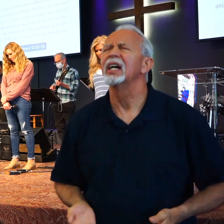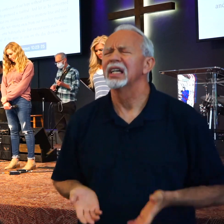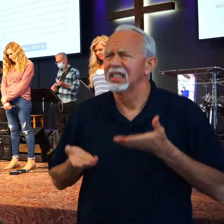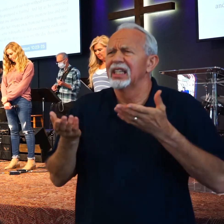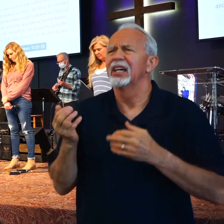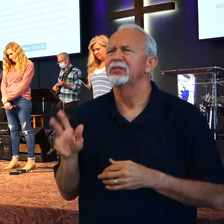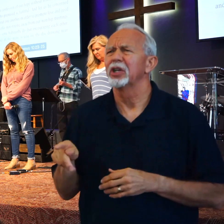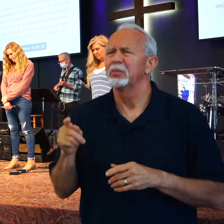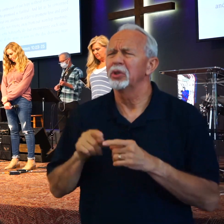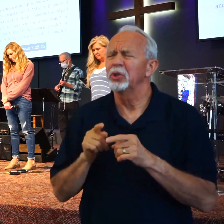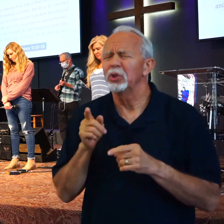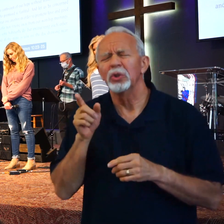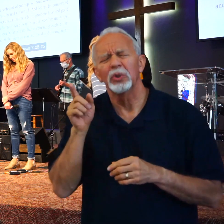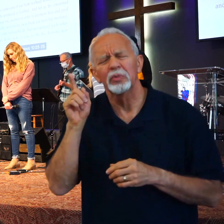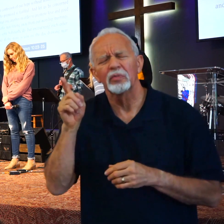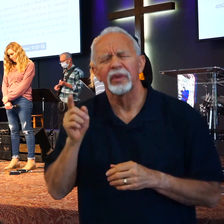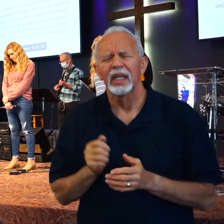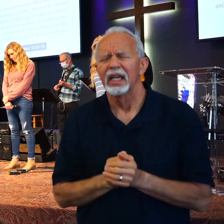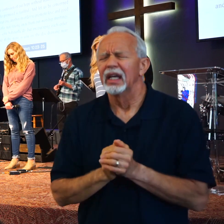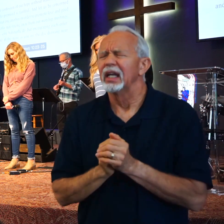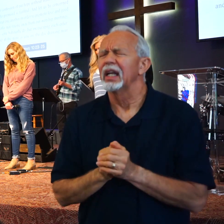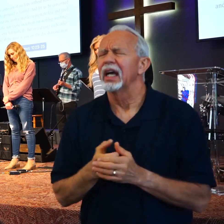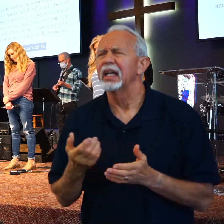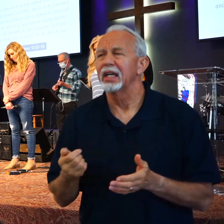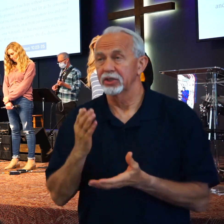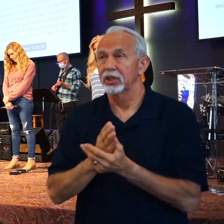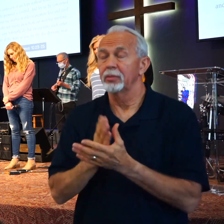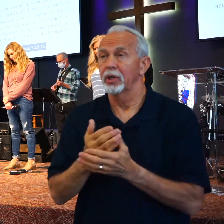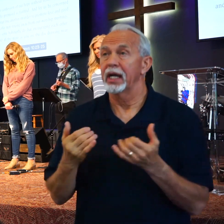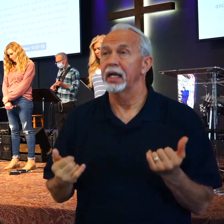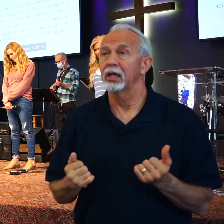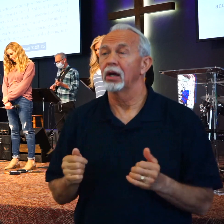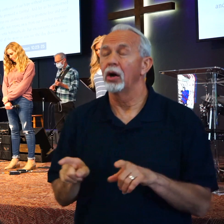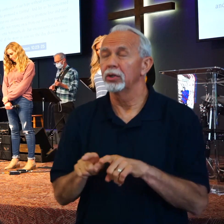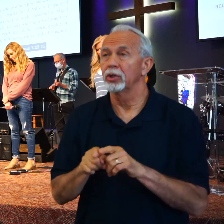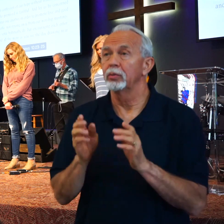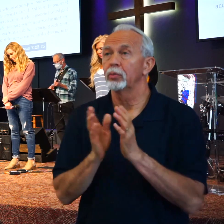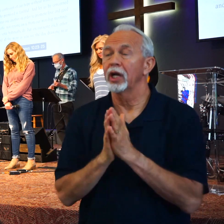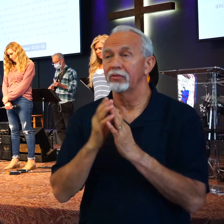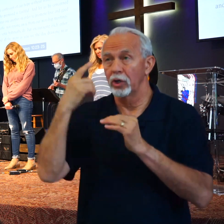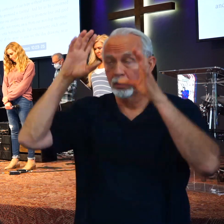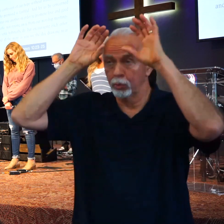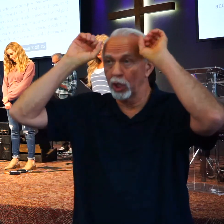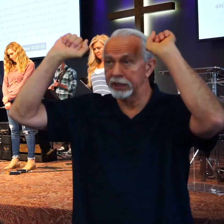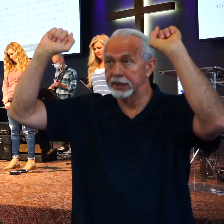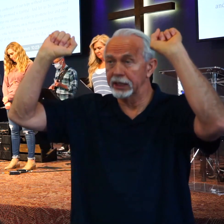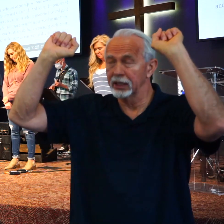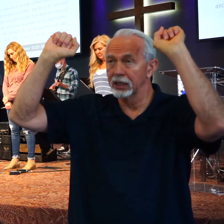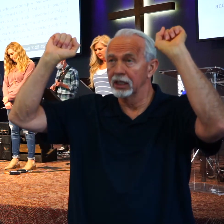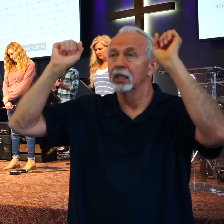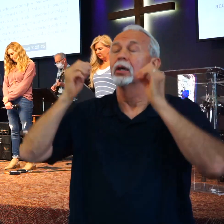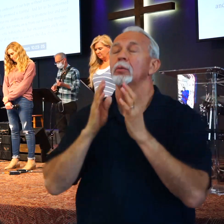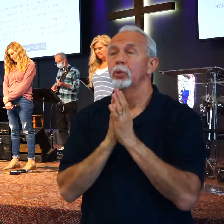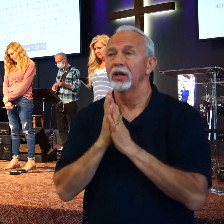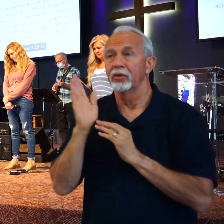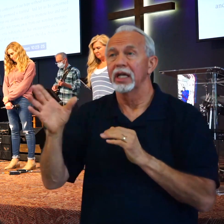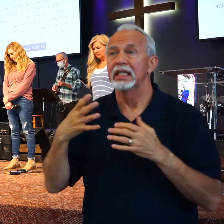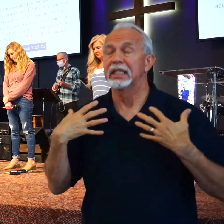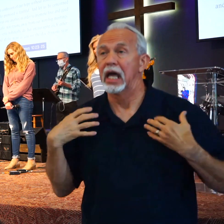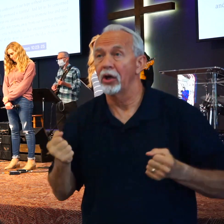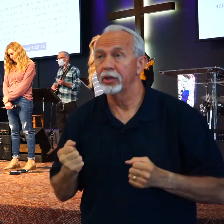And Lord, I'd be remiss and stop right now and also pray for our president, pray for his health and the First